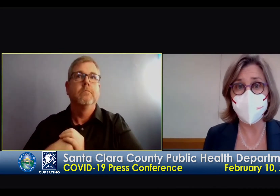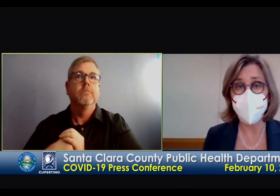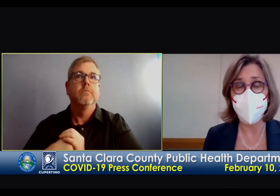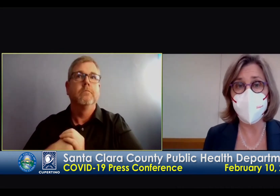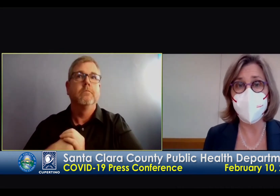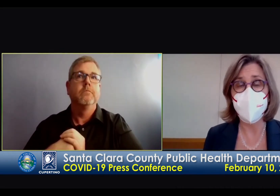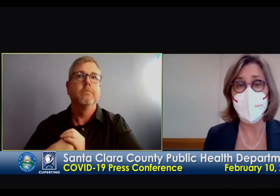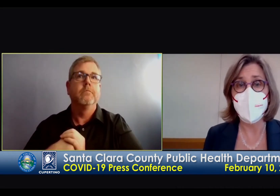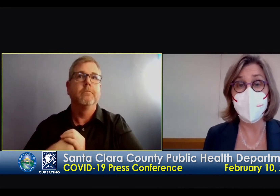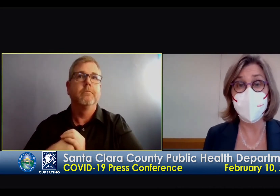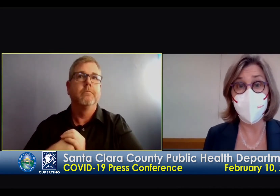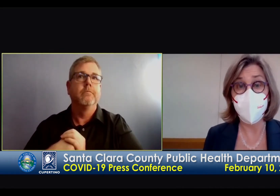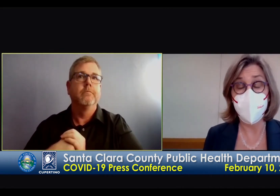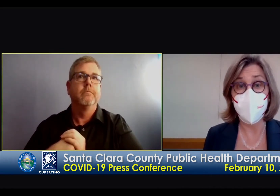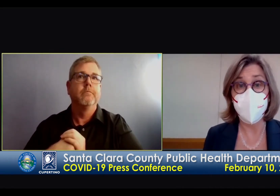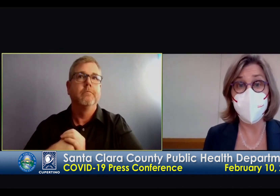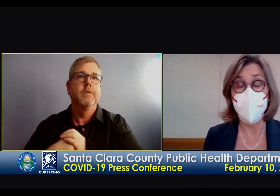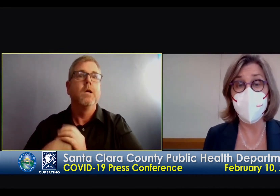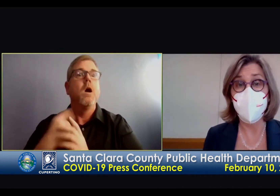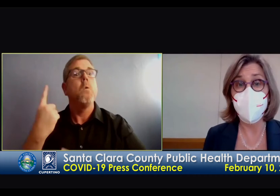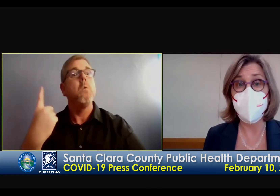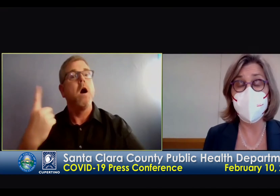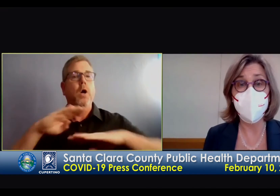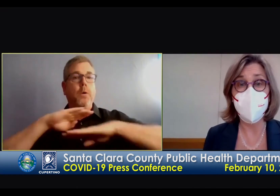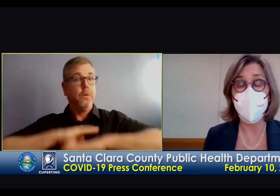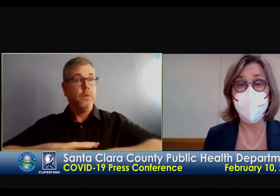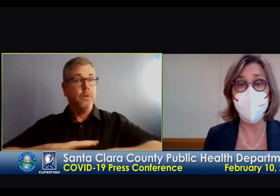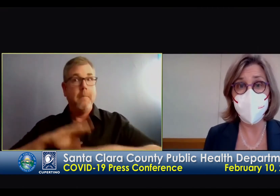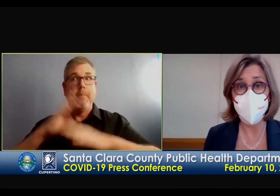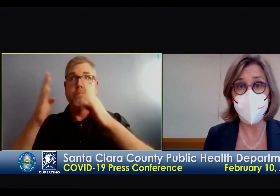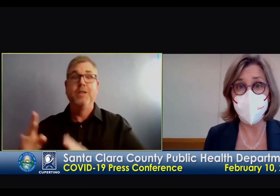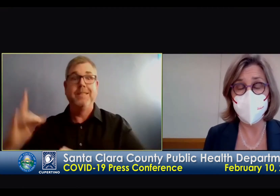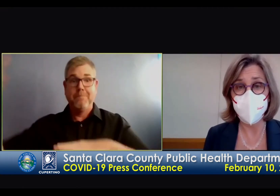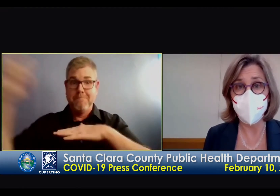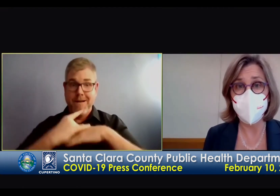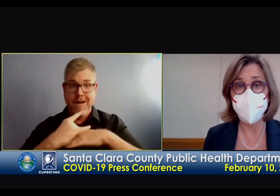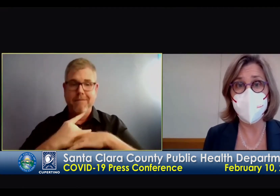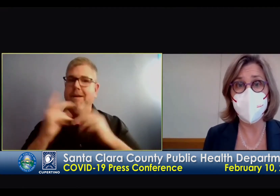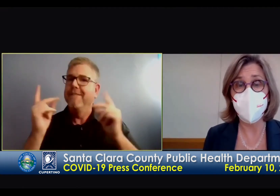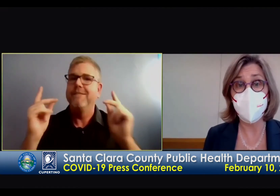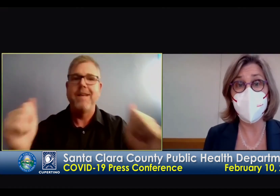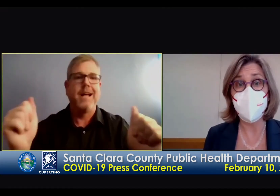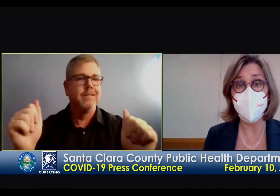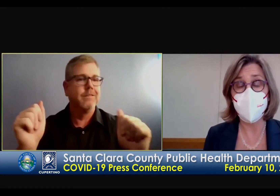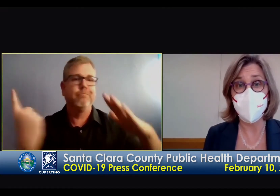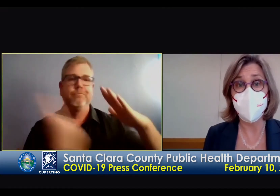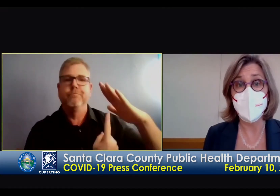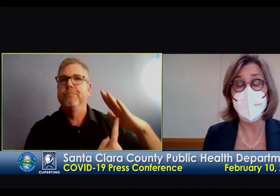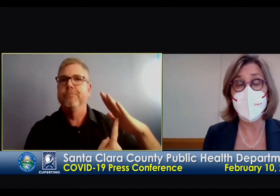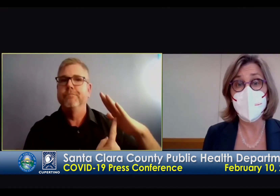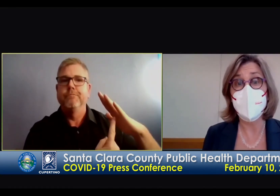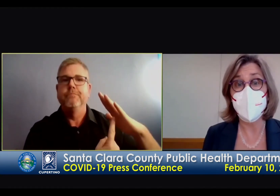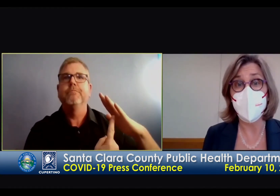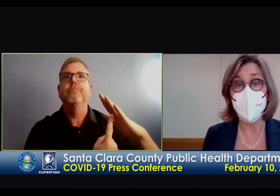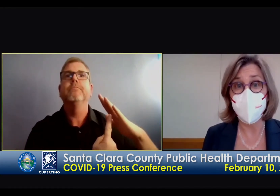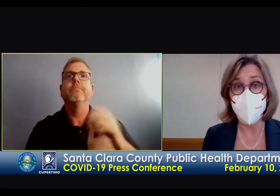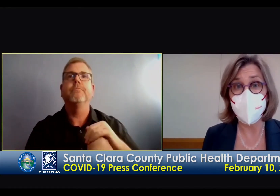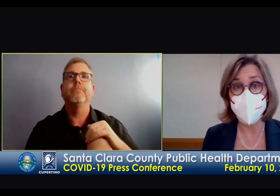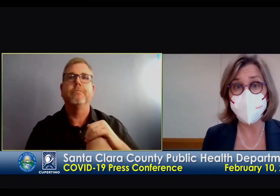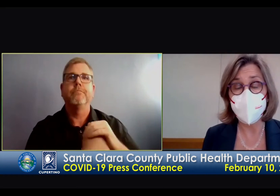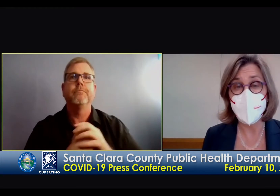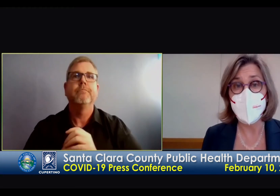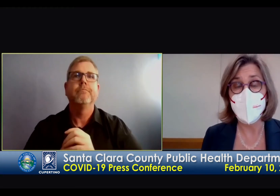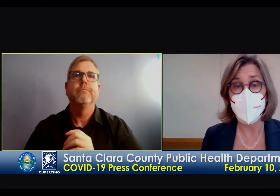quarantined. And therefore, we don't know of any opportunities for further spread within our